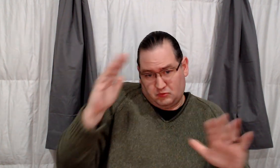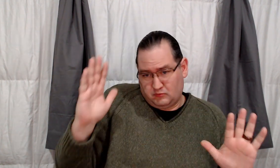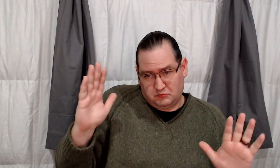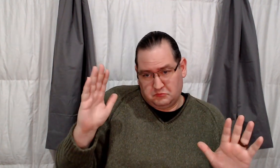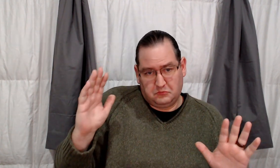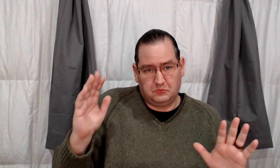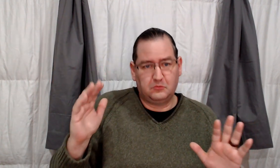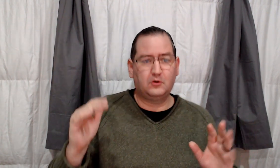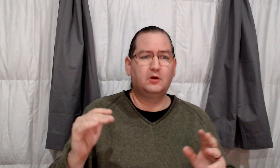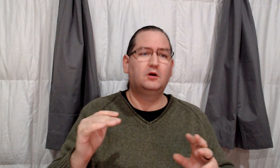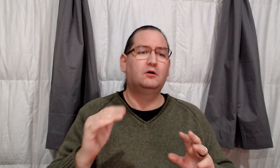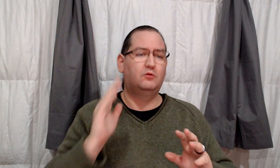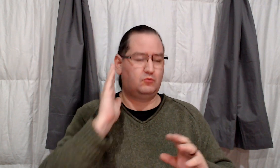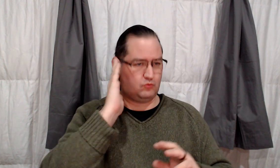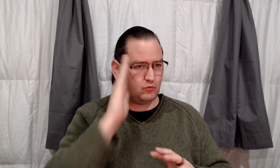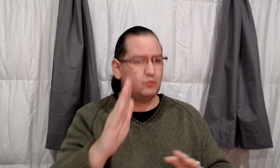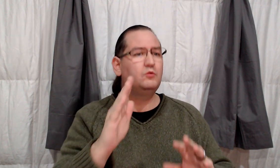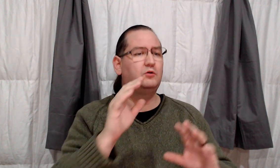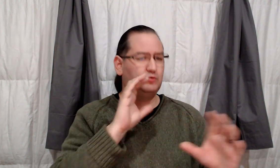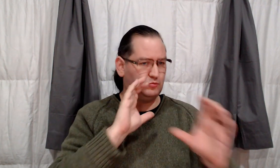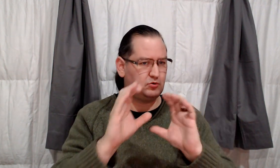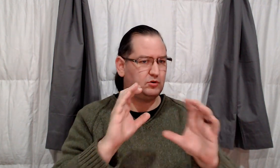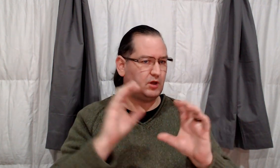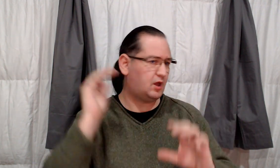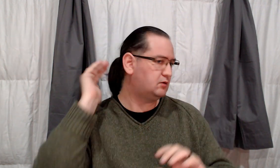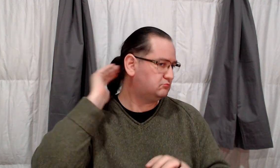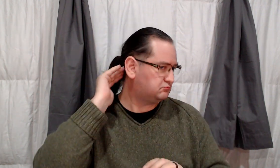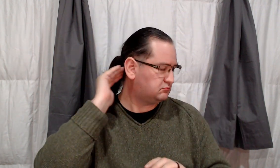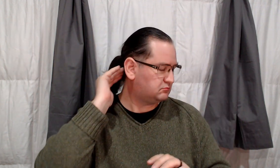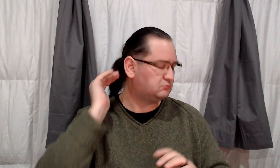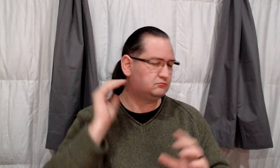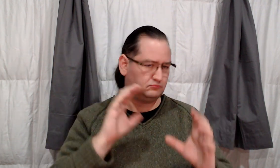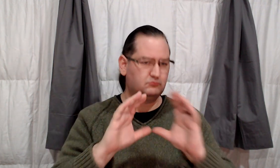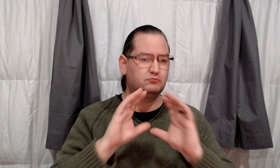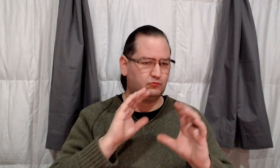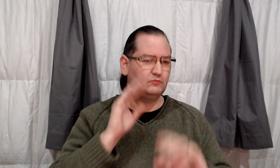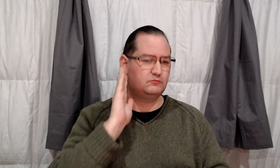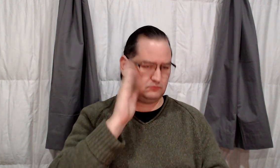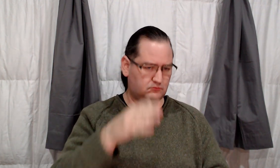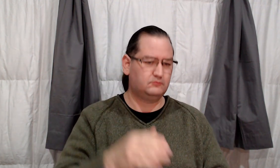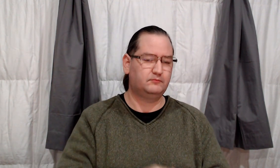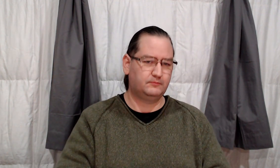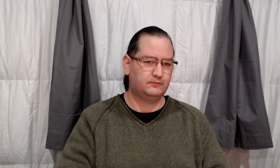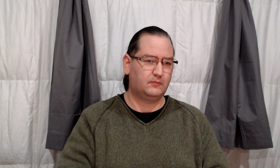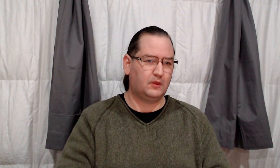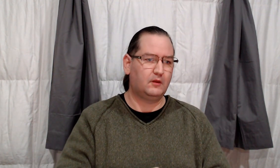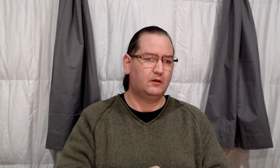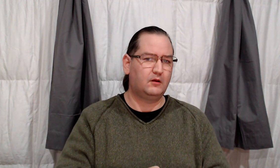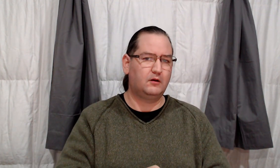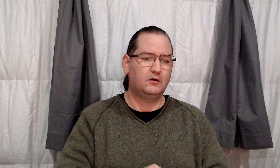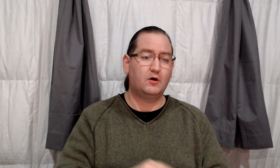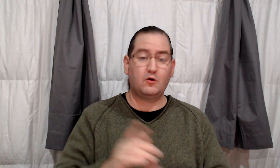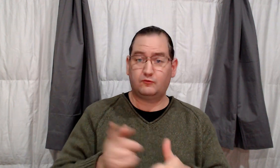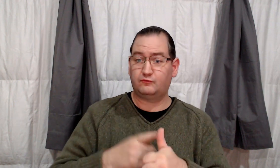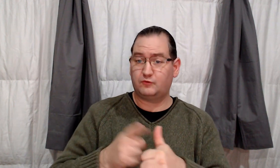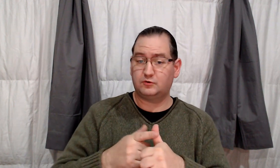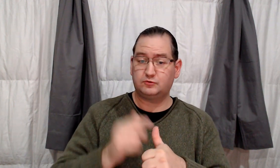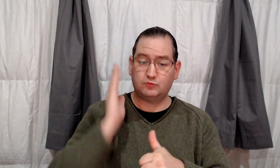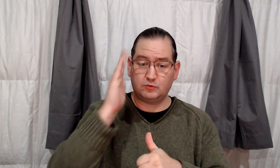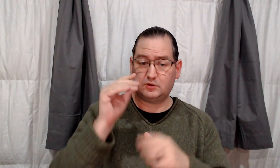communicate. The first thing I'm going to do is ask it to explain what it's been doing for you, what the